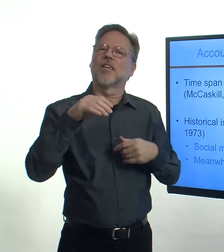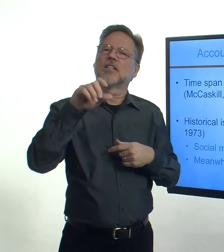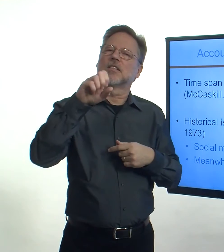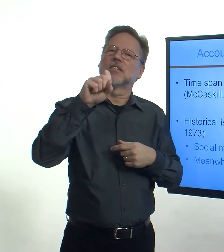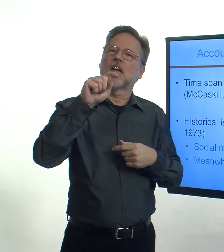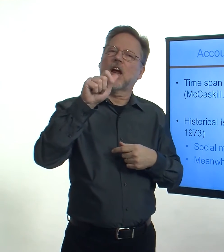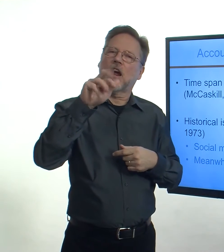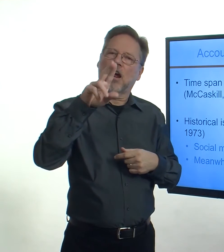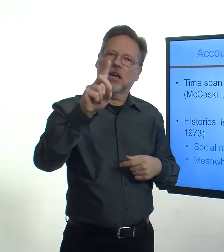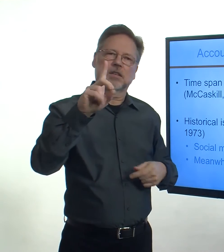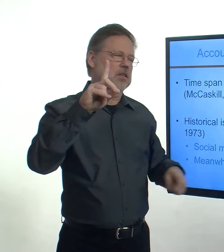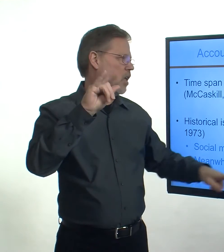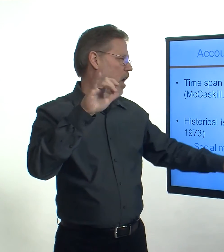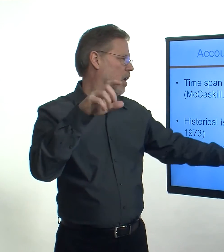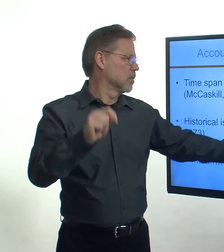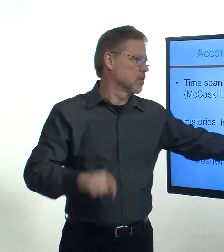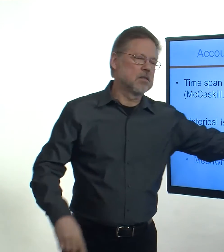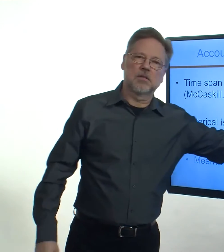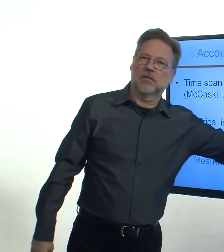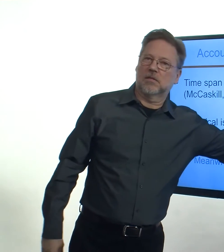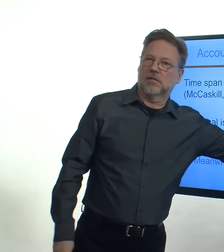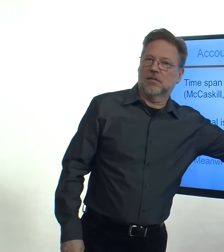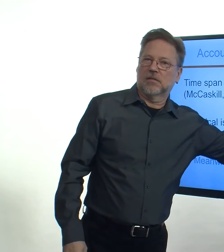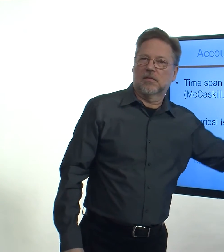to a standard dialect.